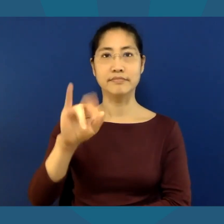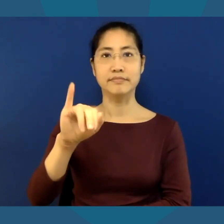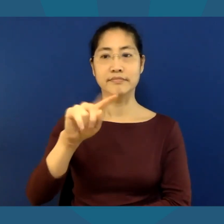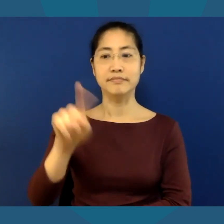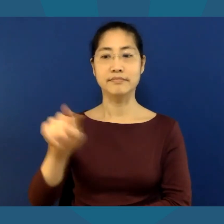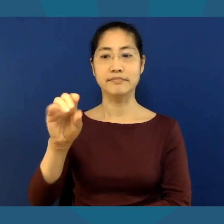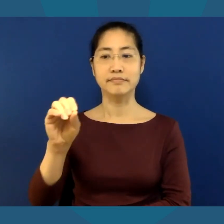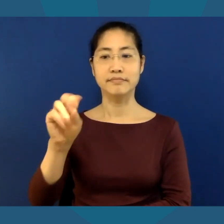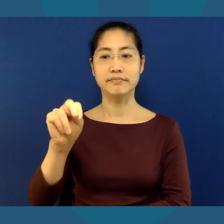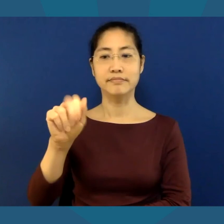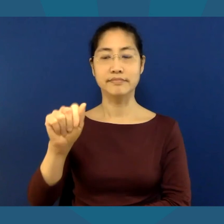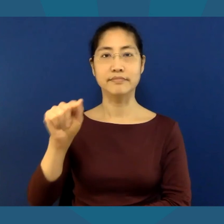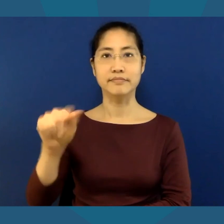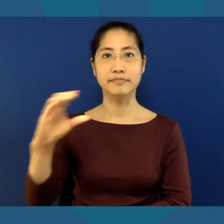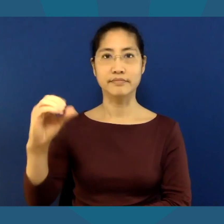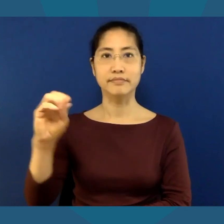www.info@gerardforarizona.com.